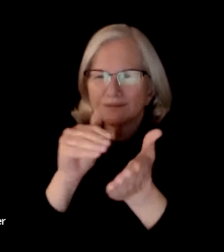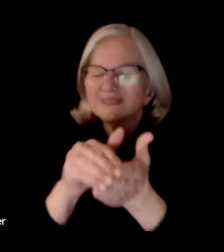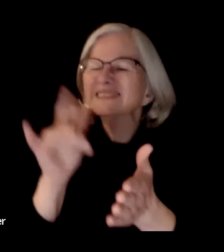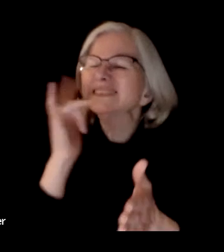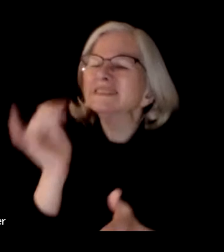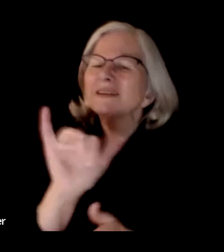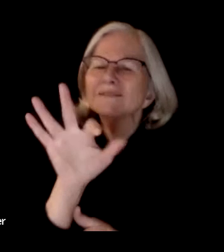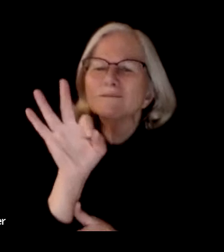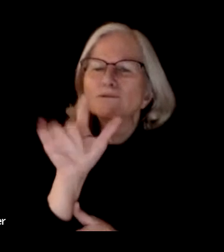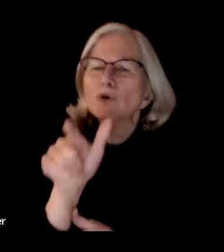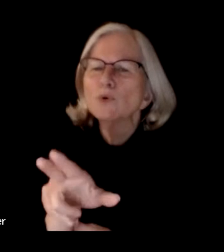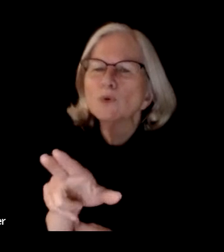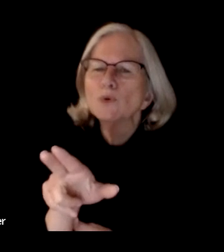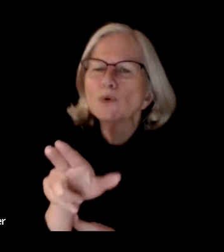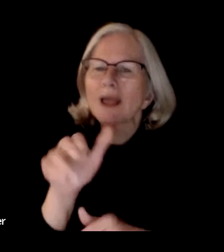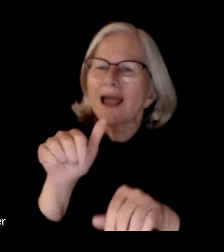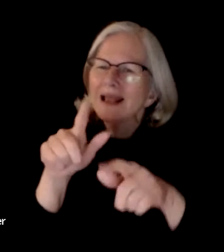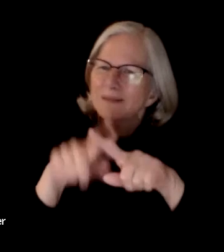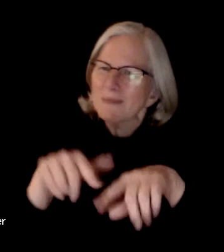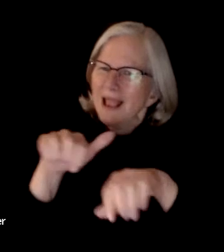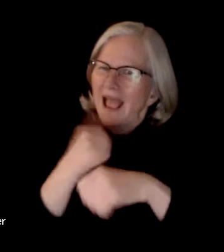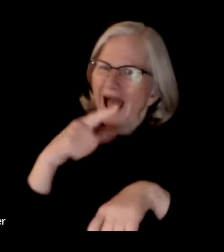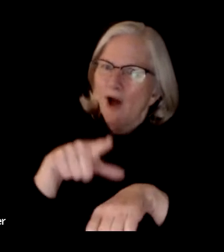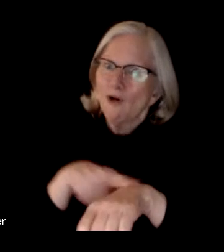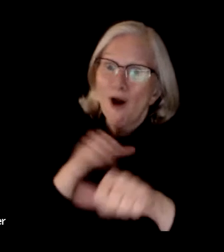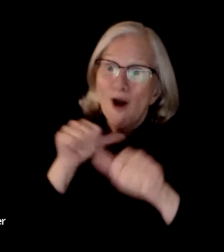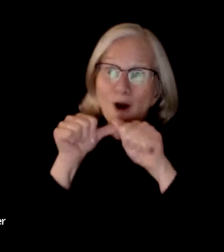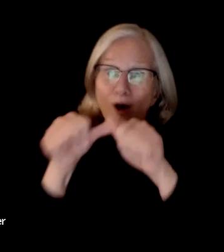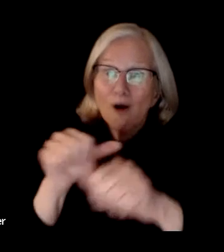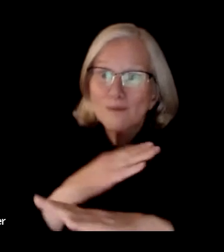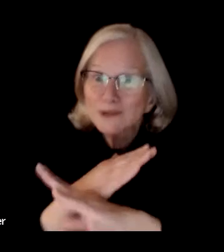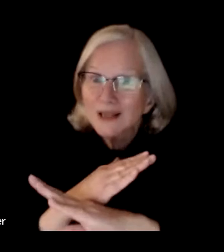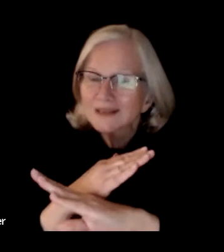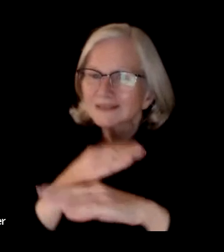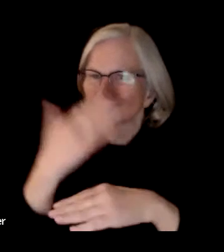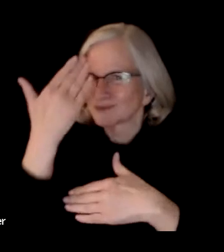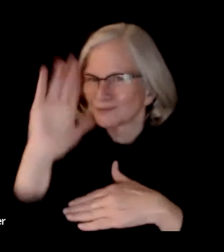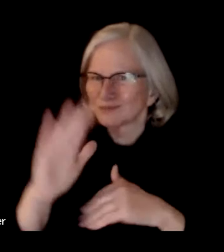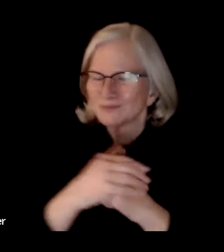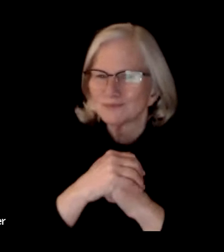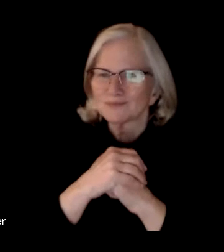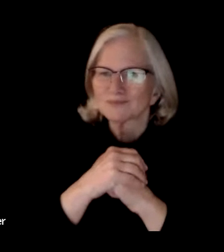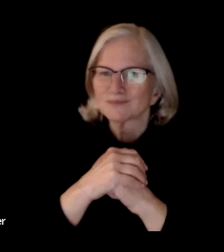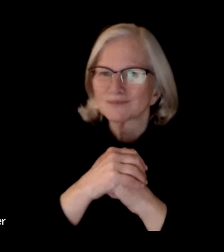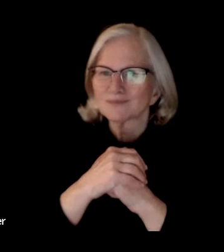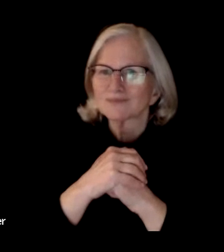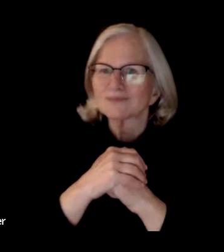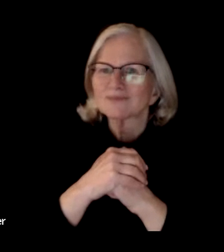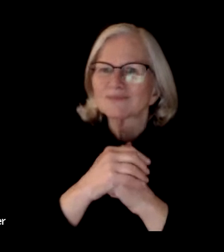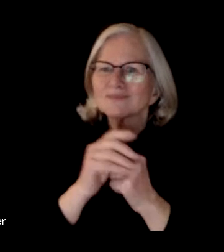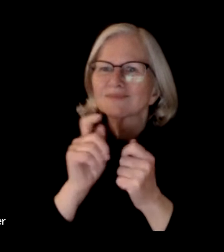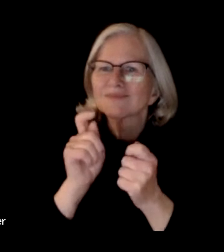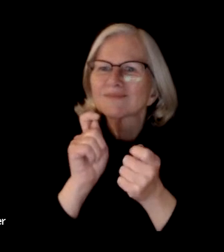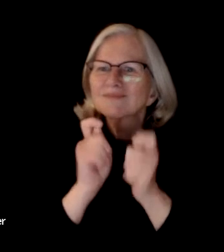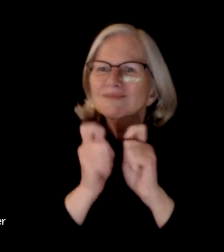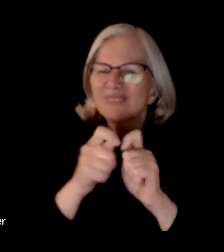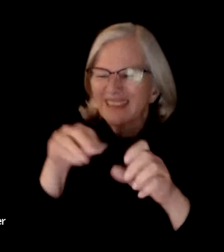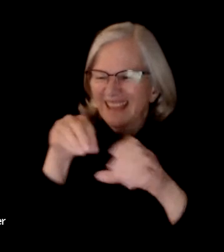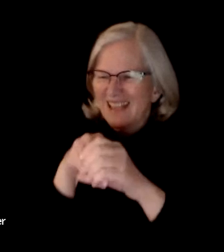of the duration of protection from the vaccine and because of the mutations in the virus that occur.